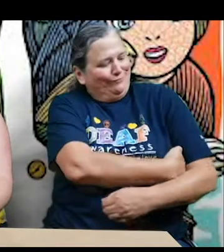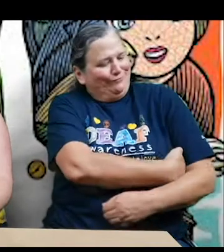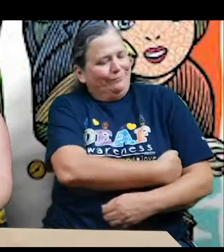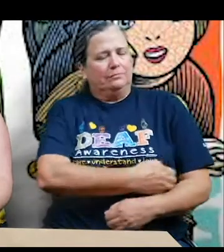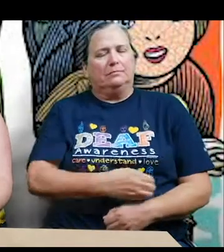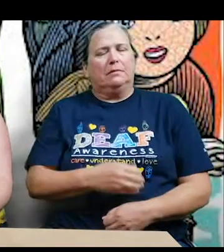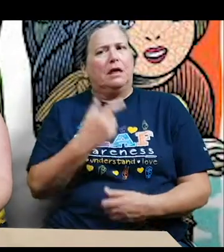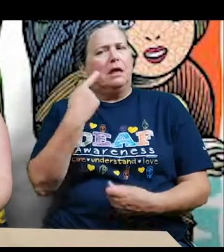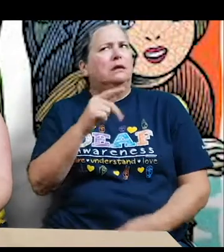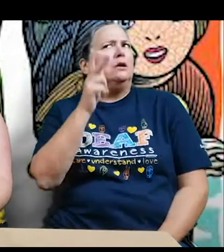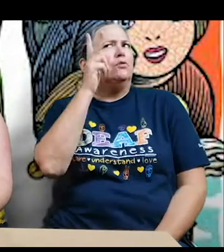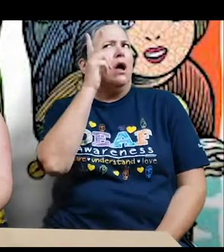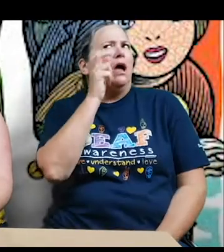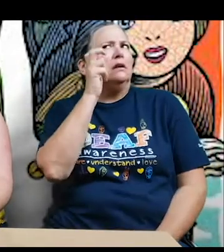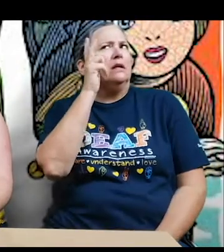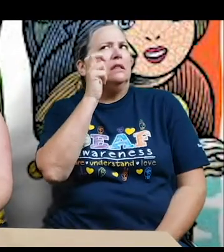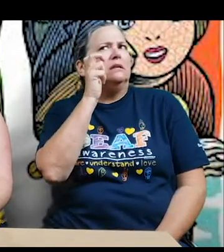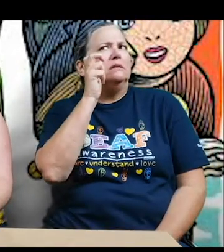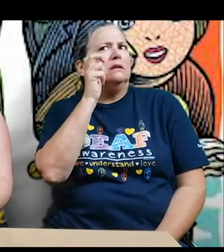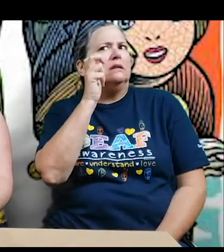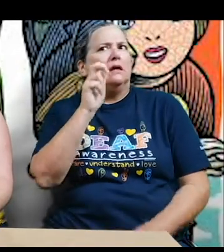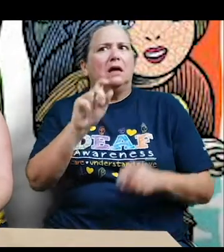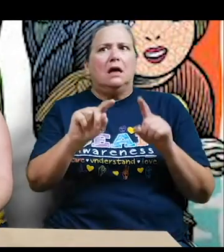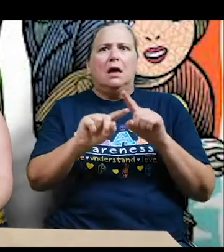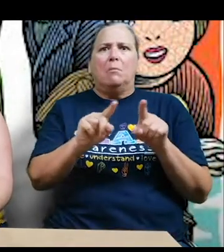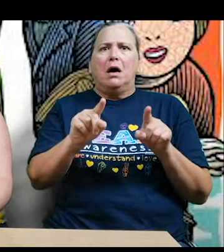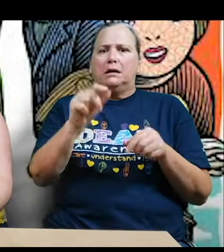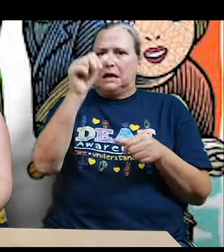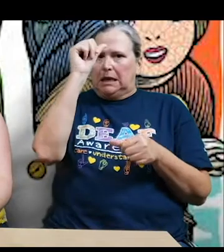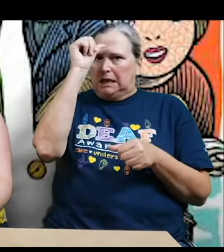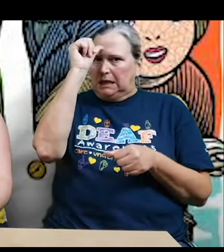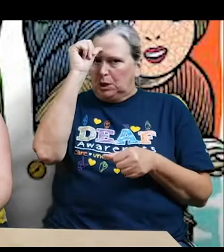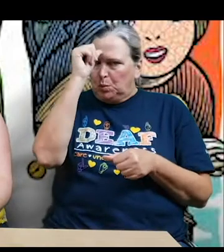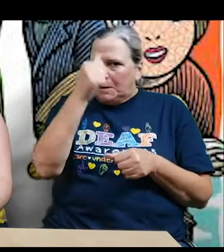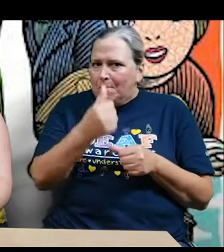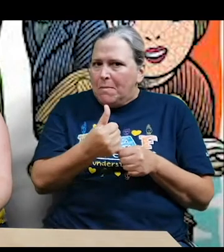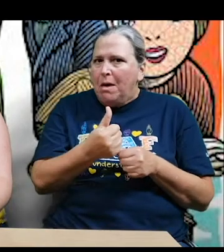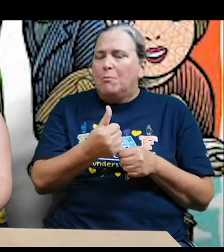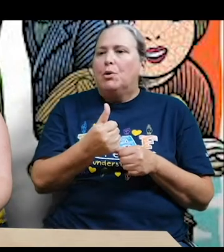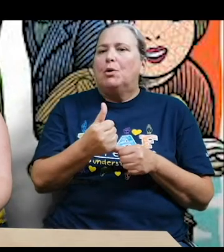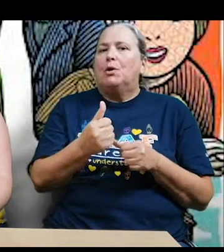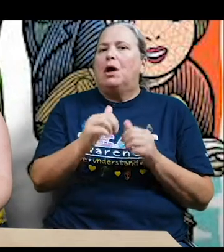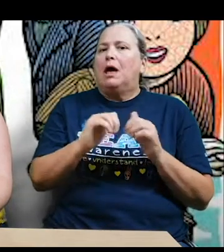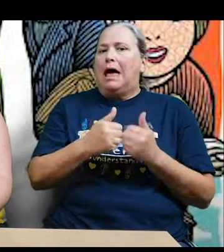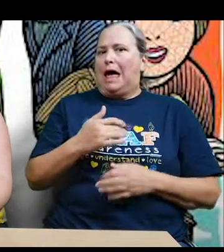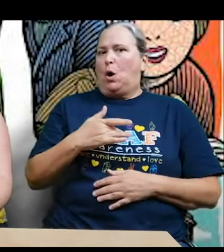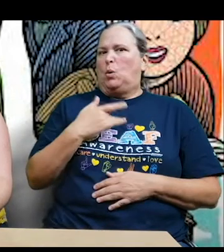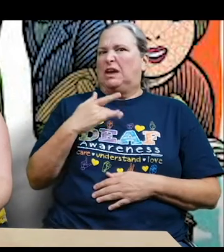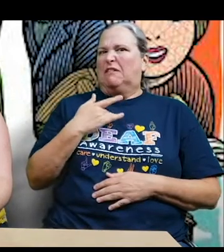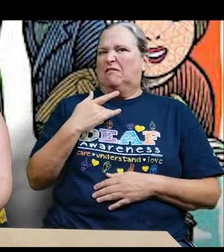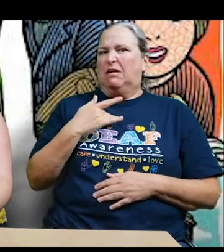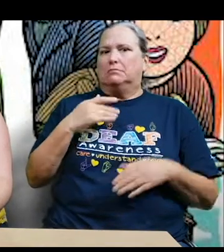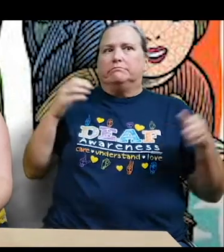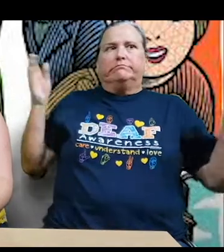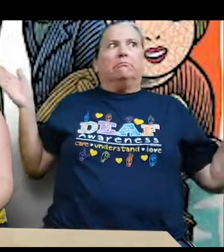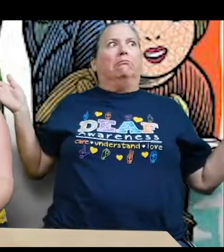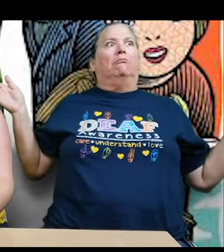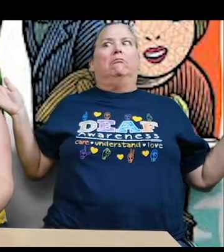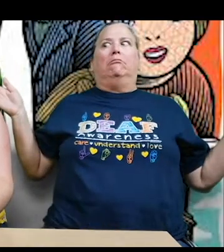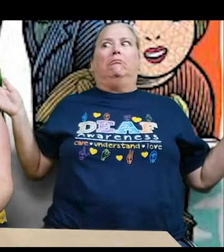scarecrow feeling had come back. The feeling that he had when he was hanging by his ears in the old lady's